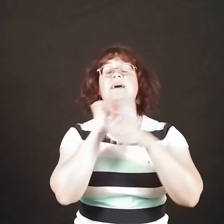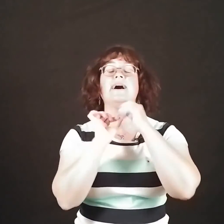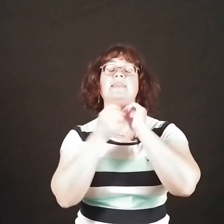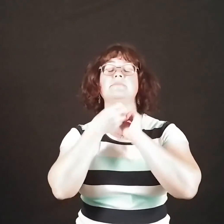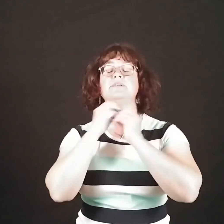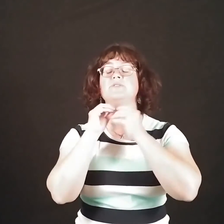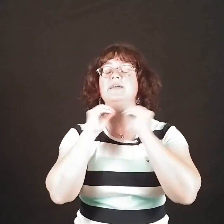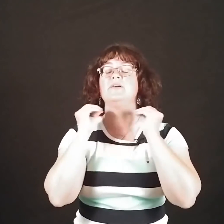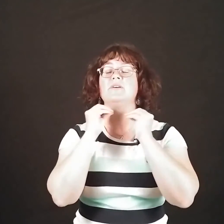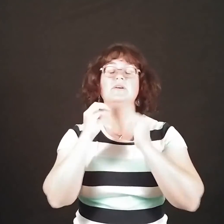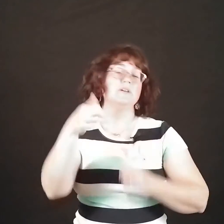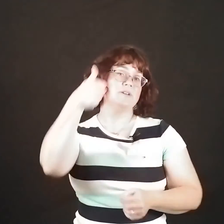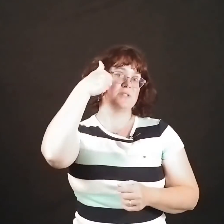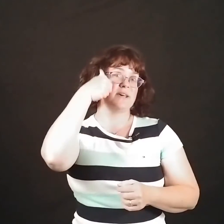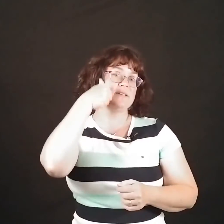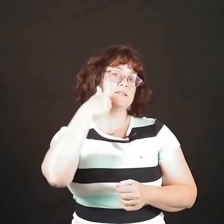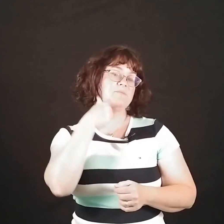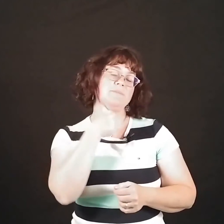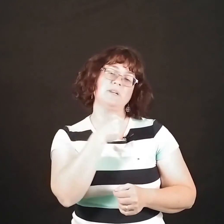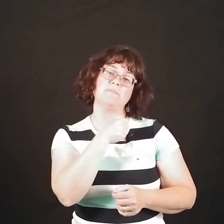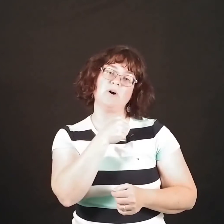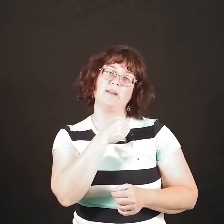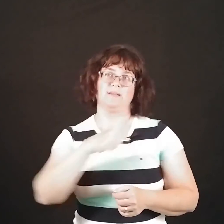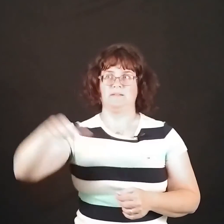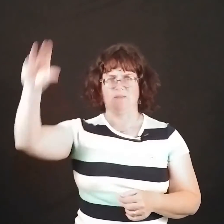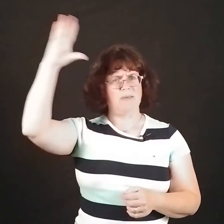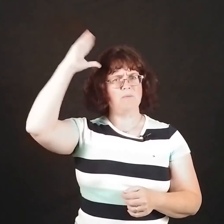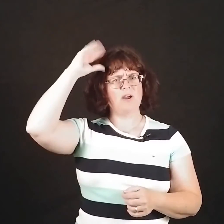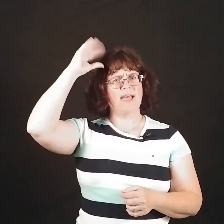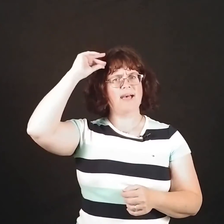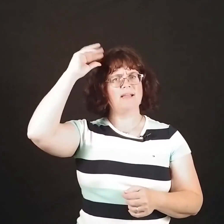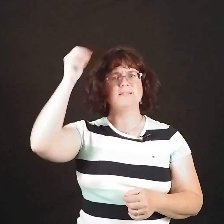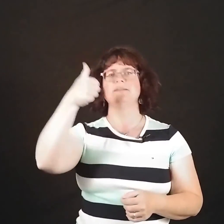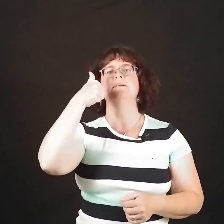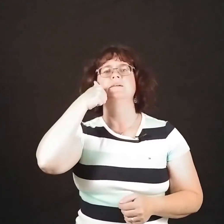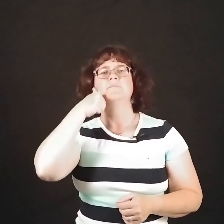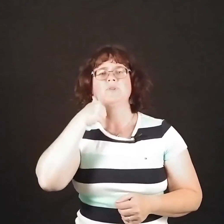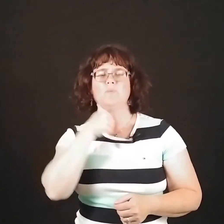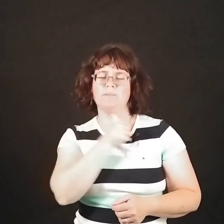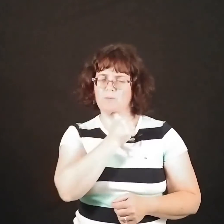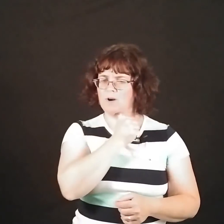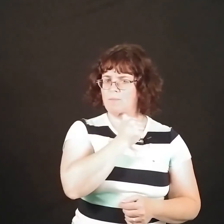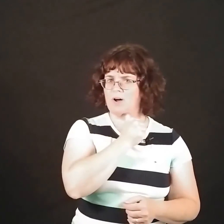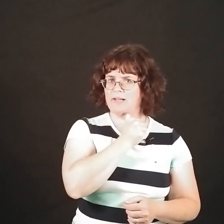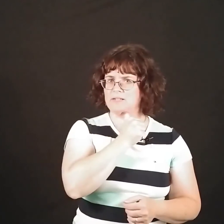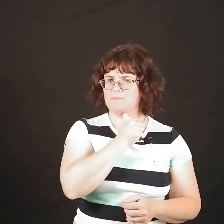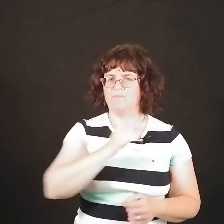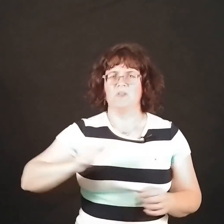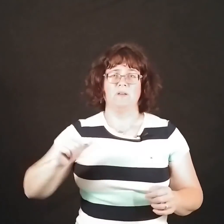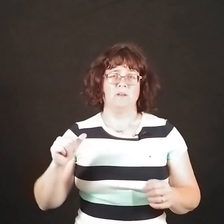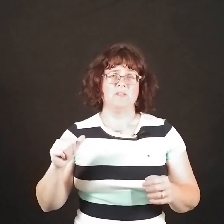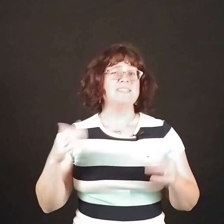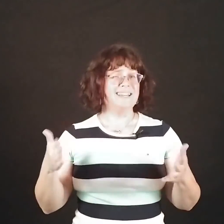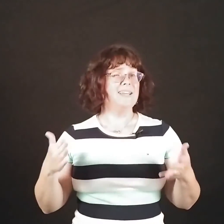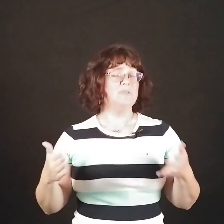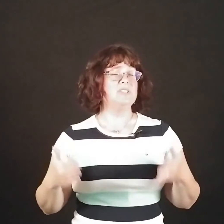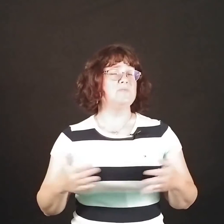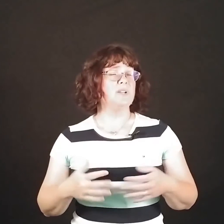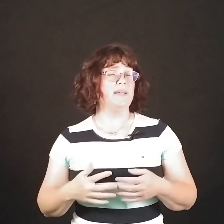tie them under here. So that's the ribbon of the bonnet. The men wear a hat, the women wear a bonnet. Sign language is really